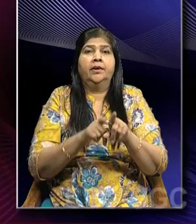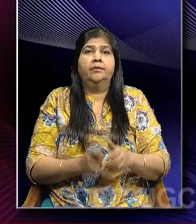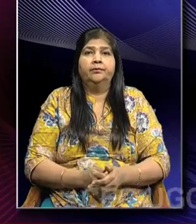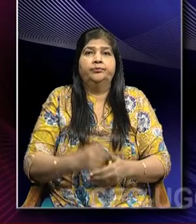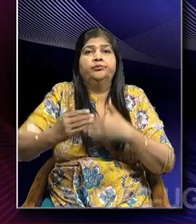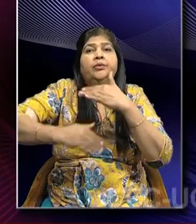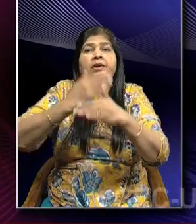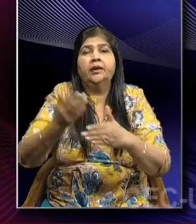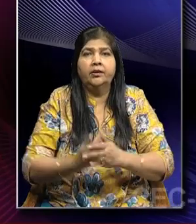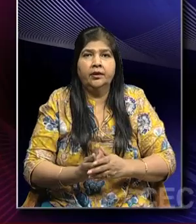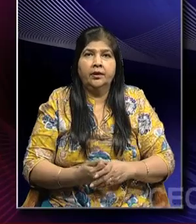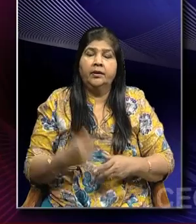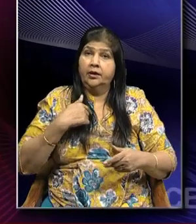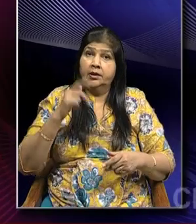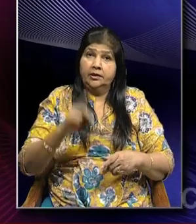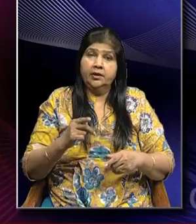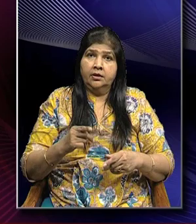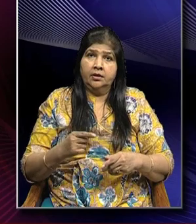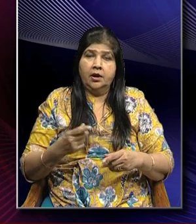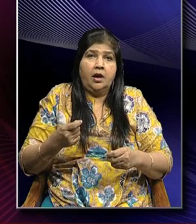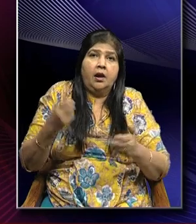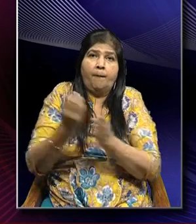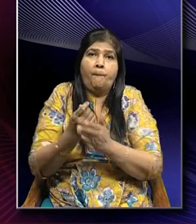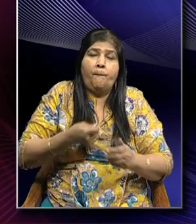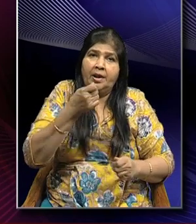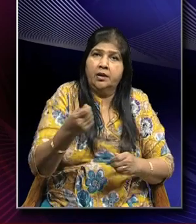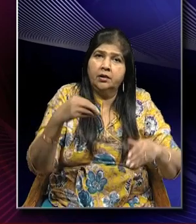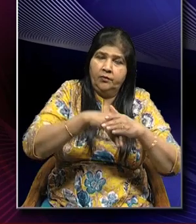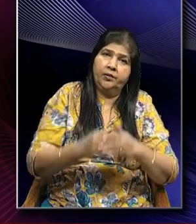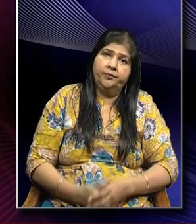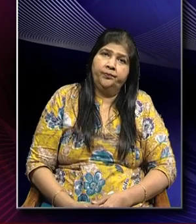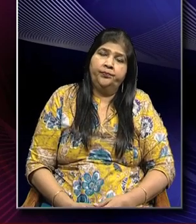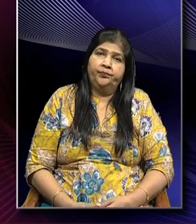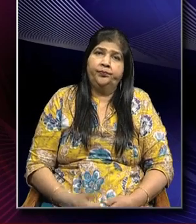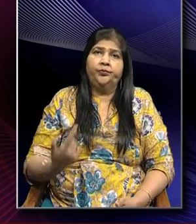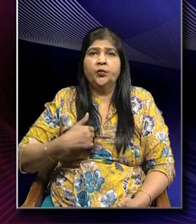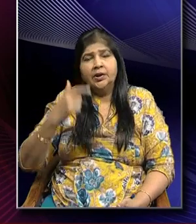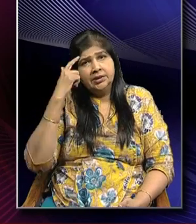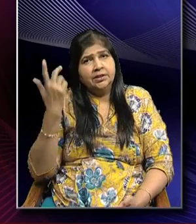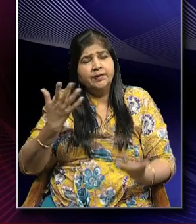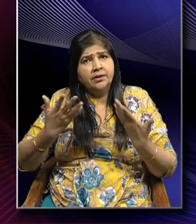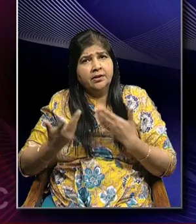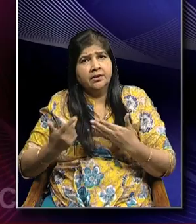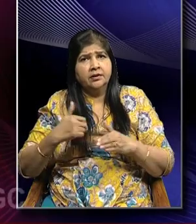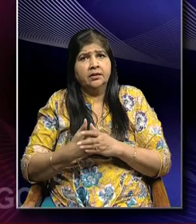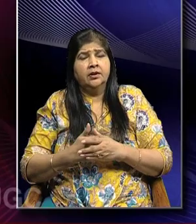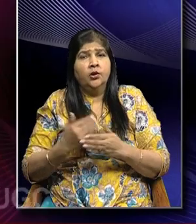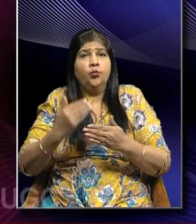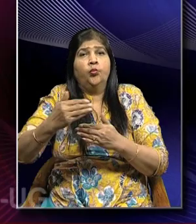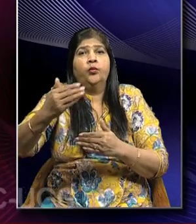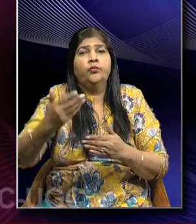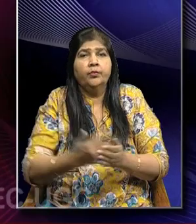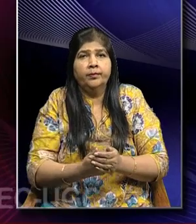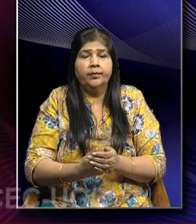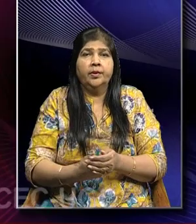but later on, of course, there would be some component of penalty. Now what is expected? Expected that going forward